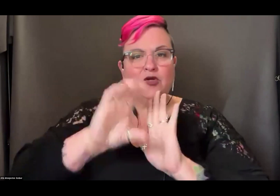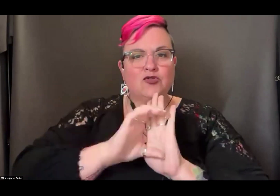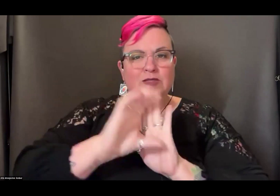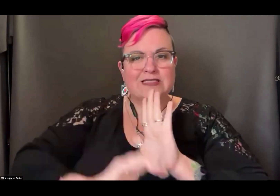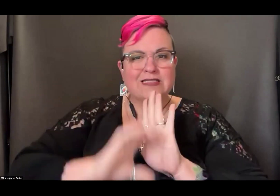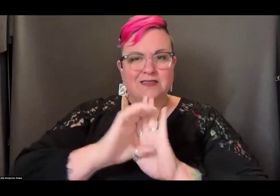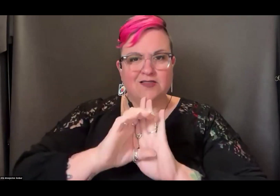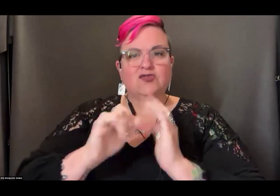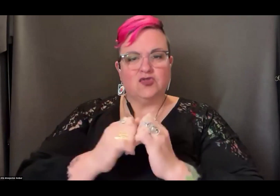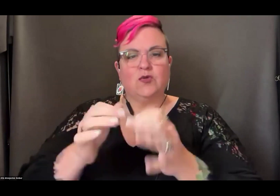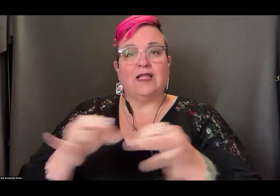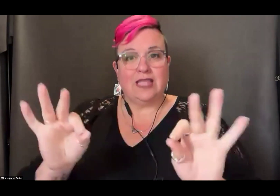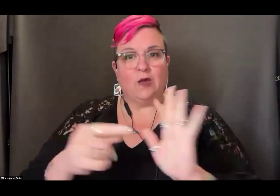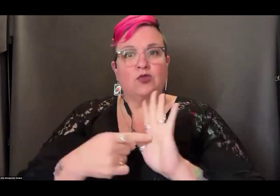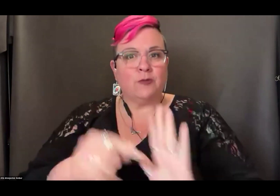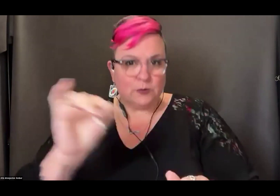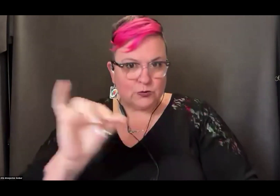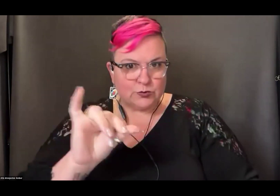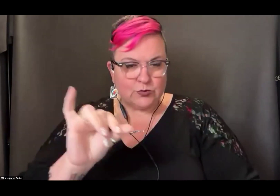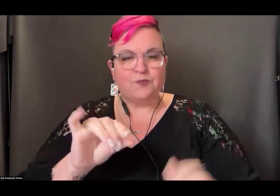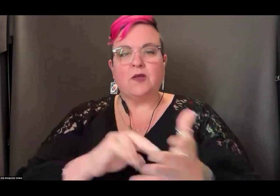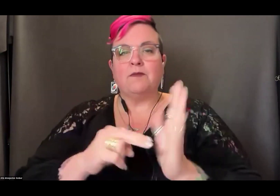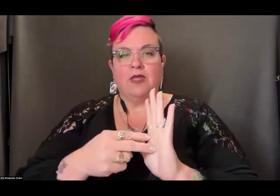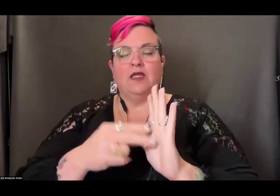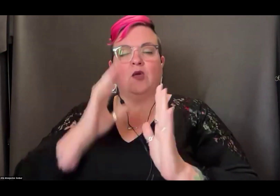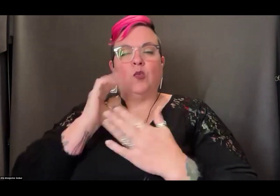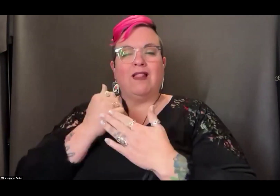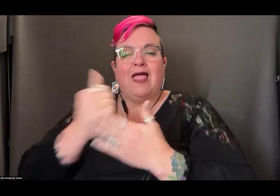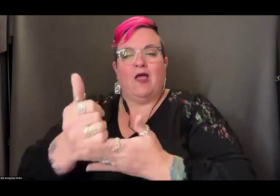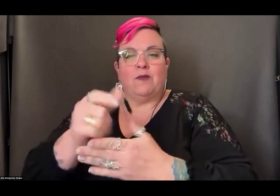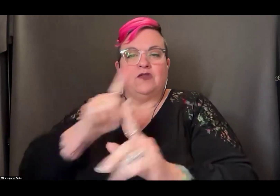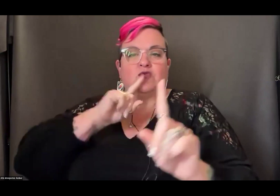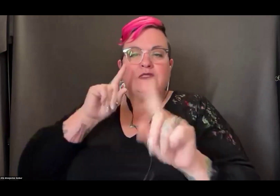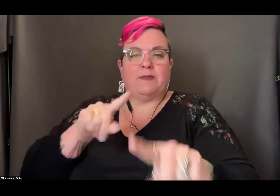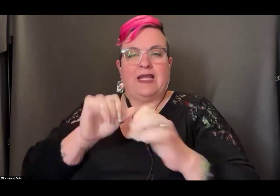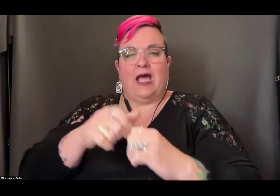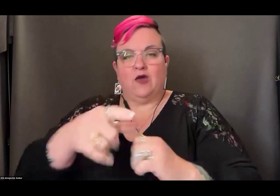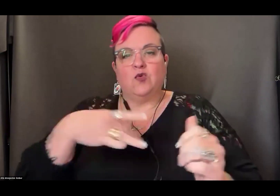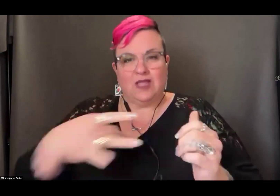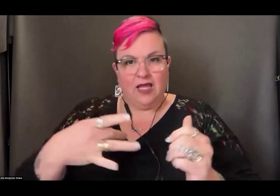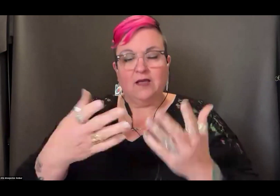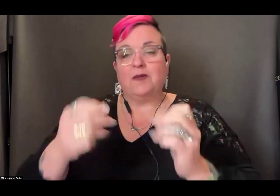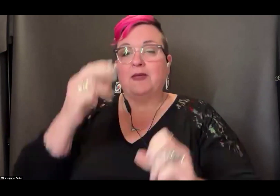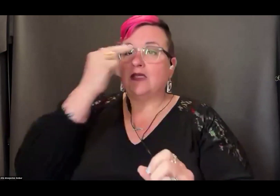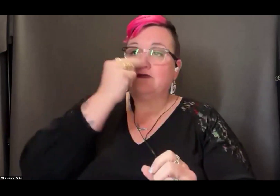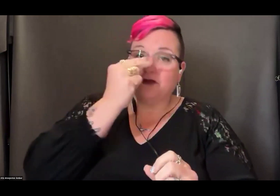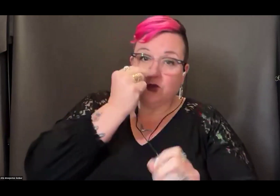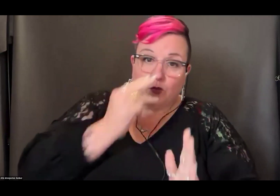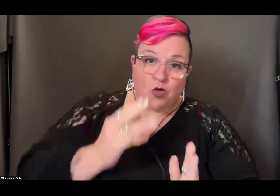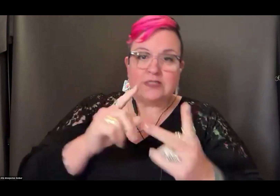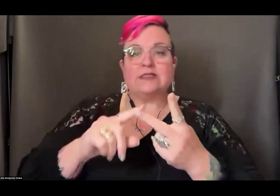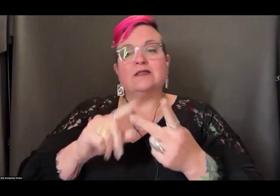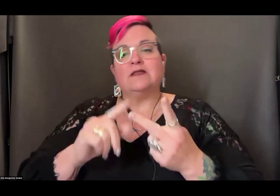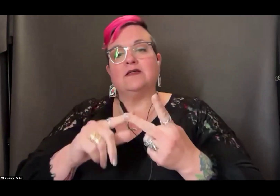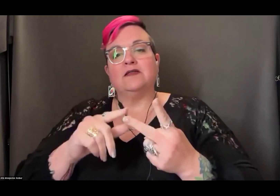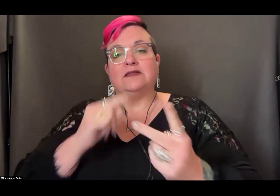to the large language model, which is helps it to respond the way you like it. Humorous, serious,